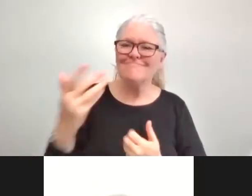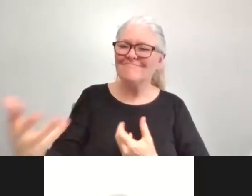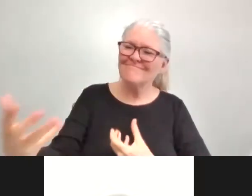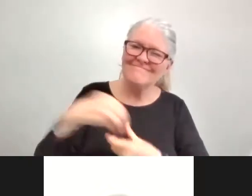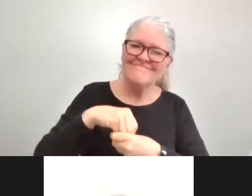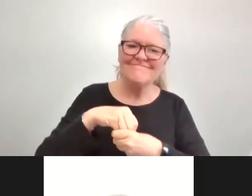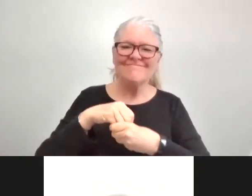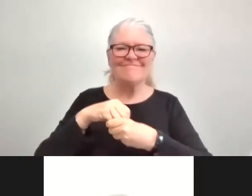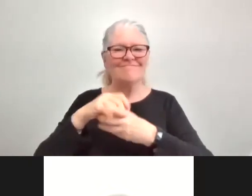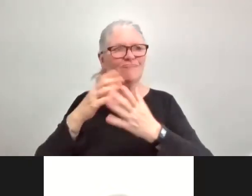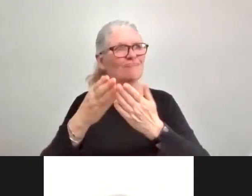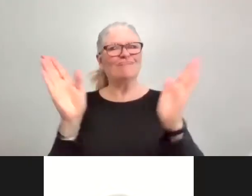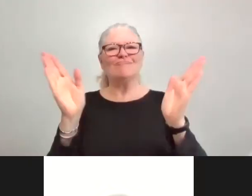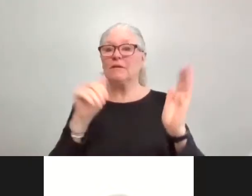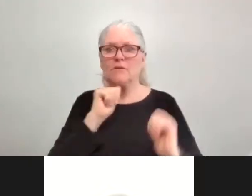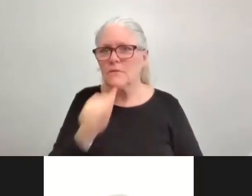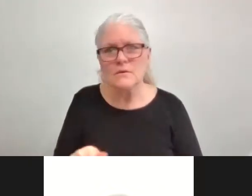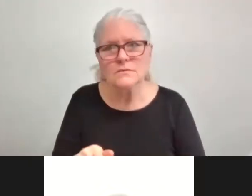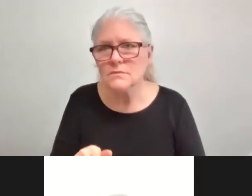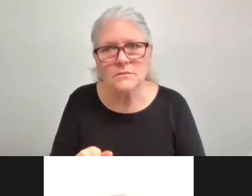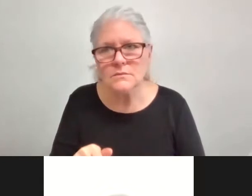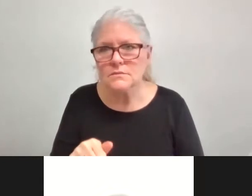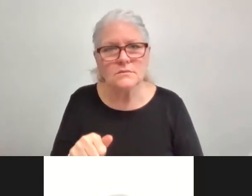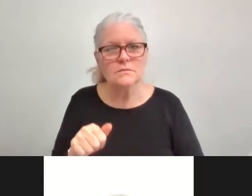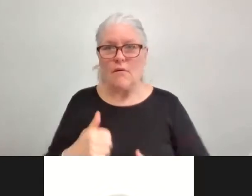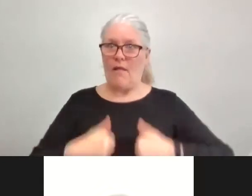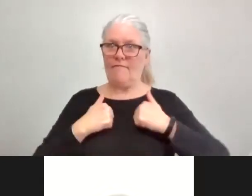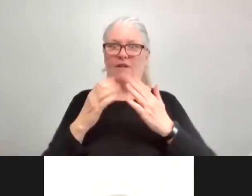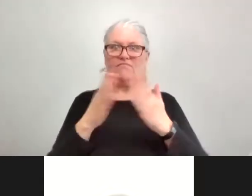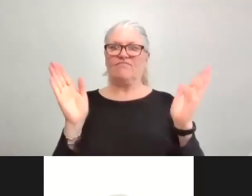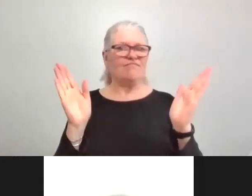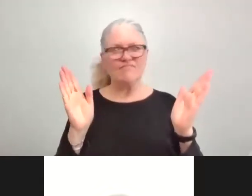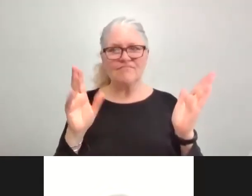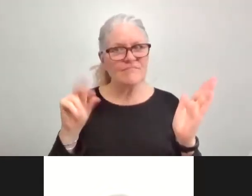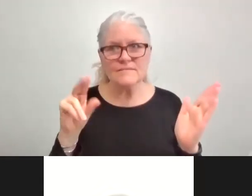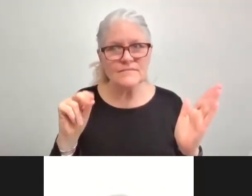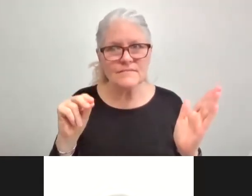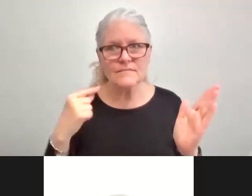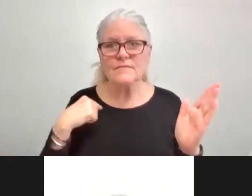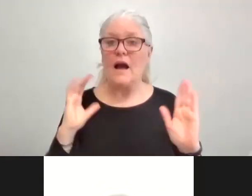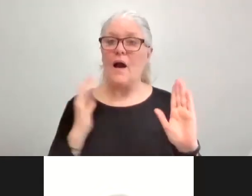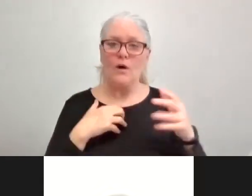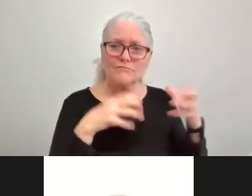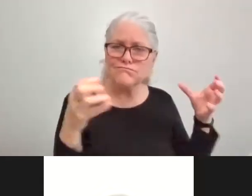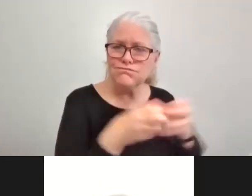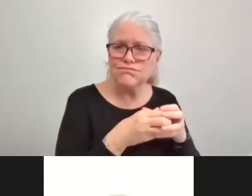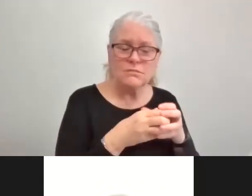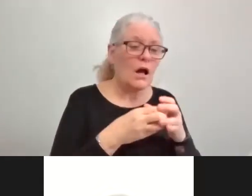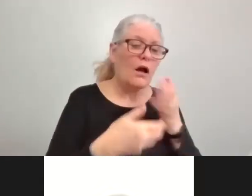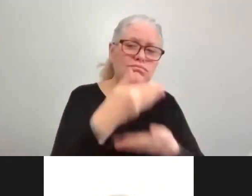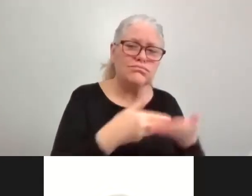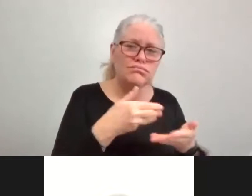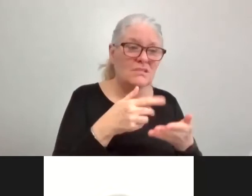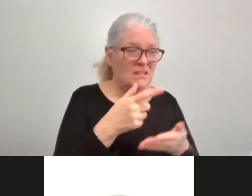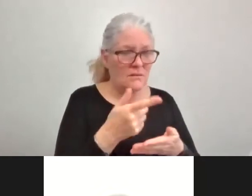enter public life, right? So the spaces in which we congregate are all places that are